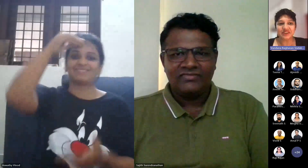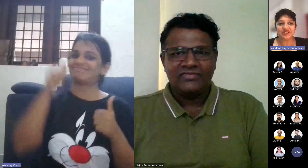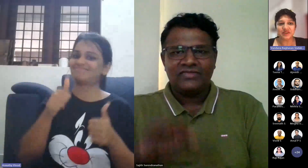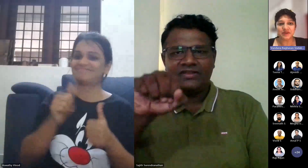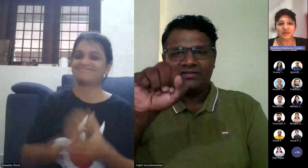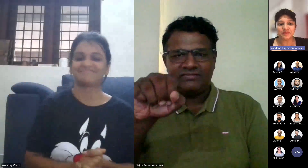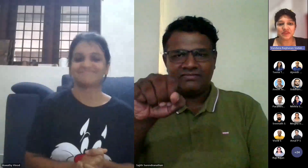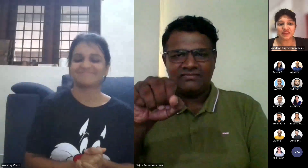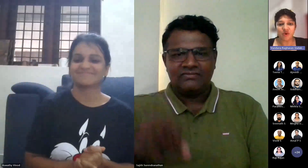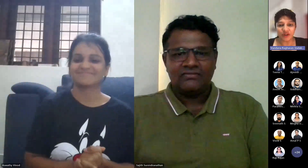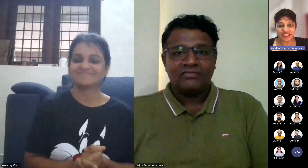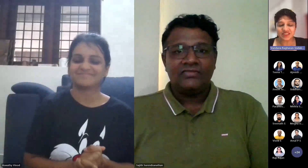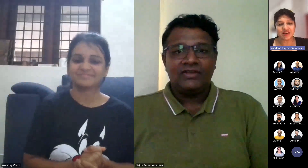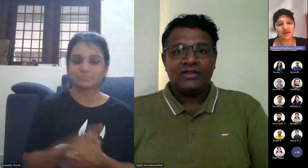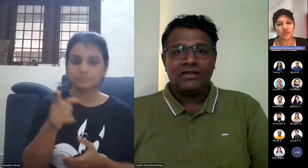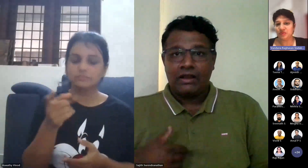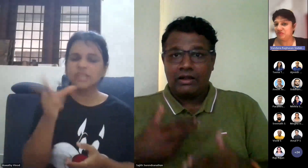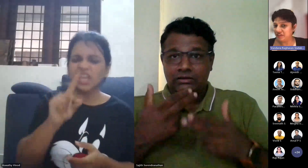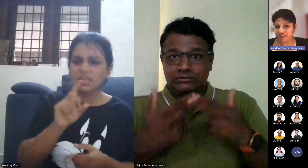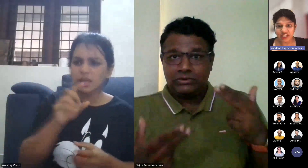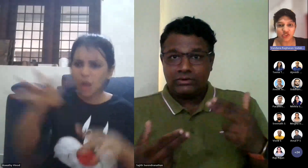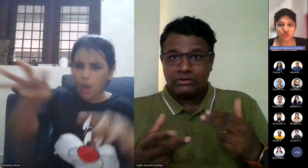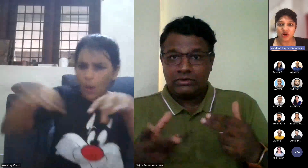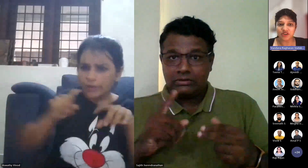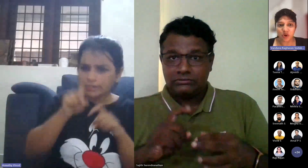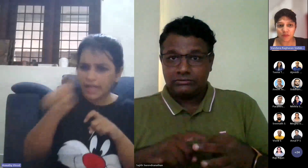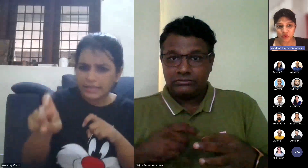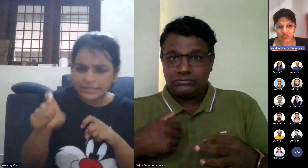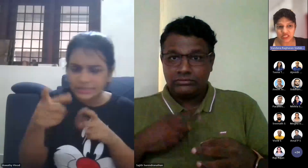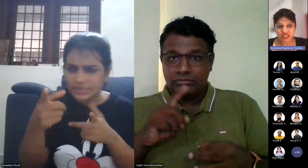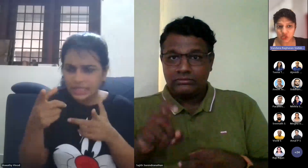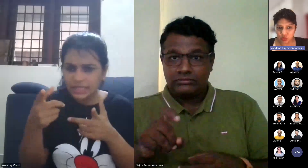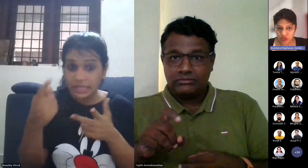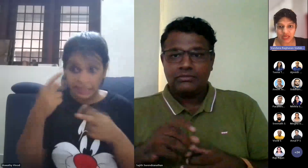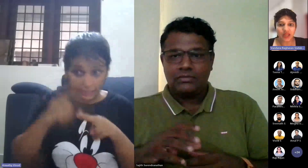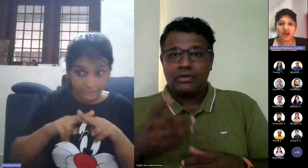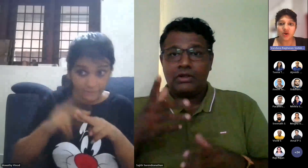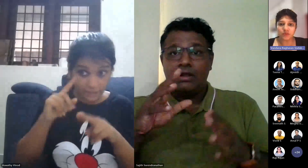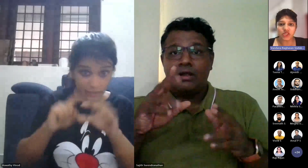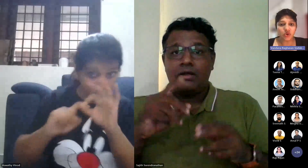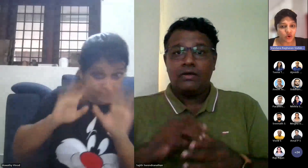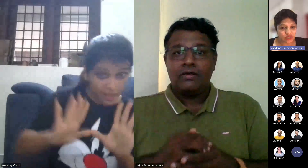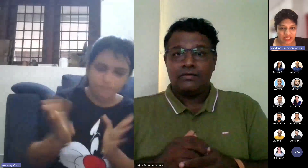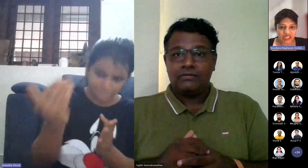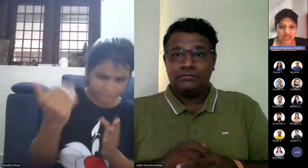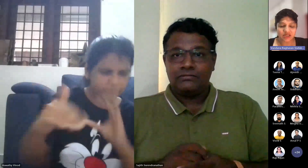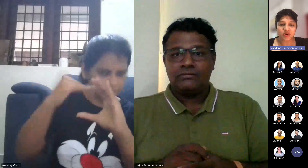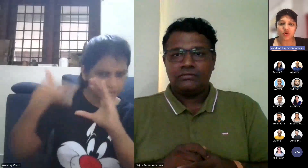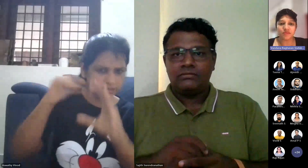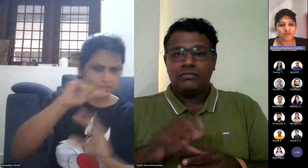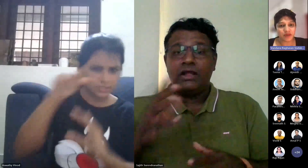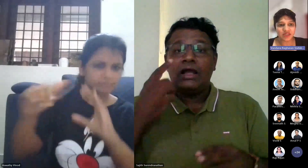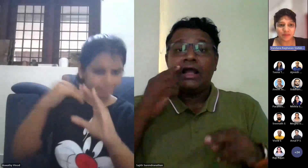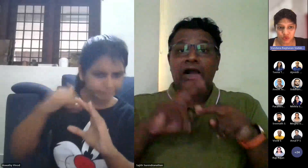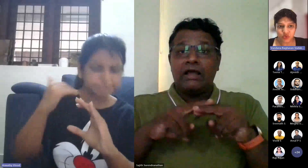the audience, you feel free to drop the question in the Q&A option or in the chat,